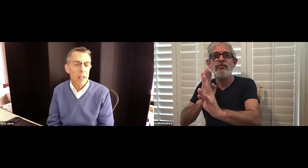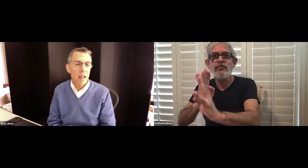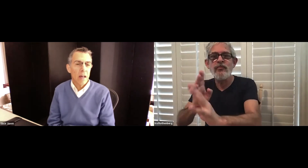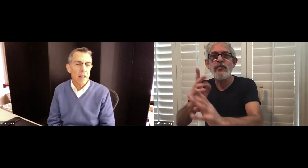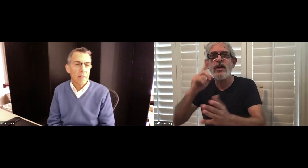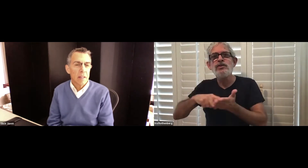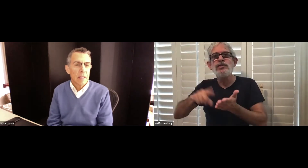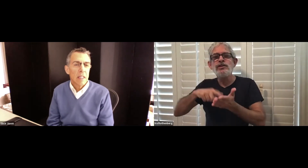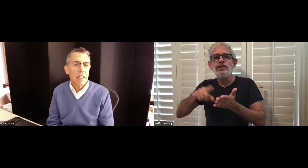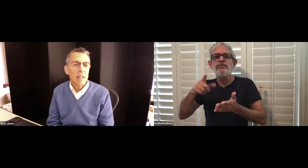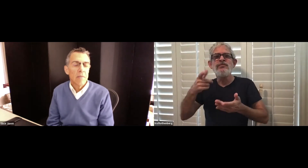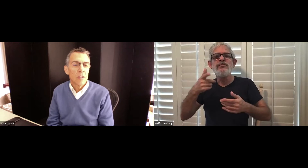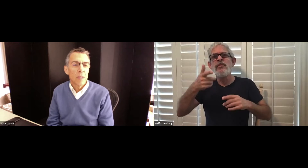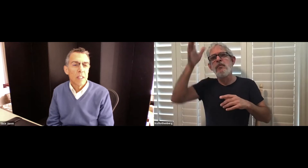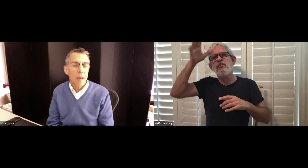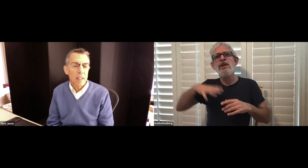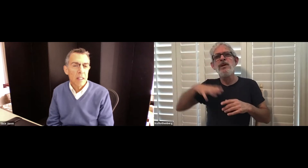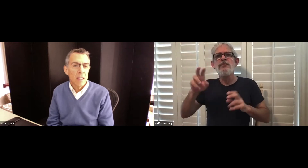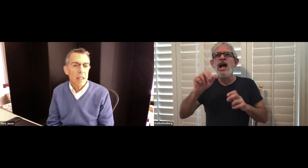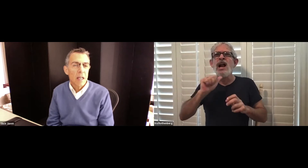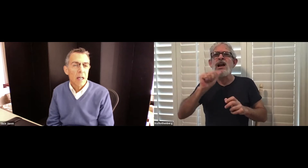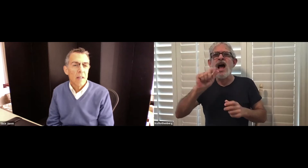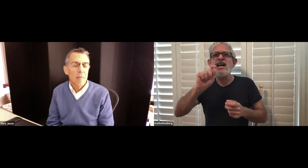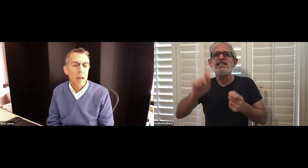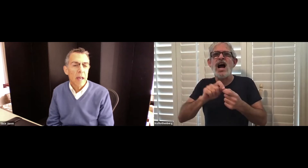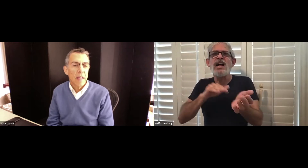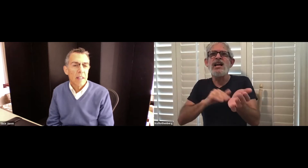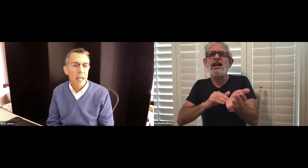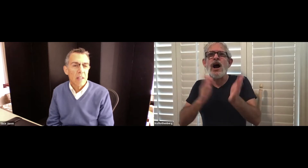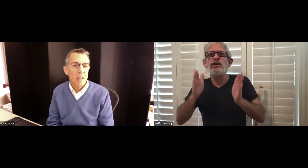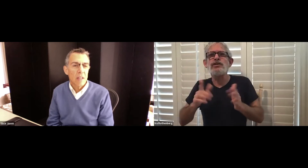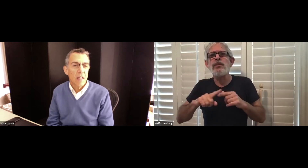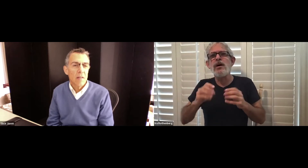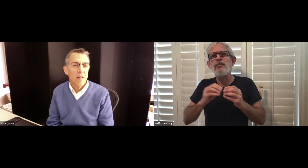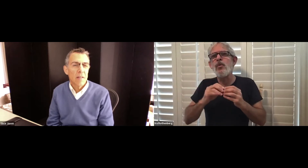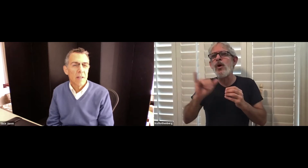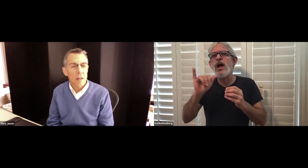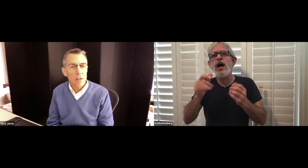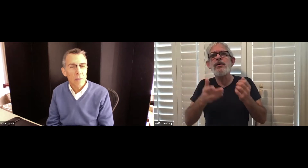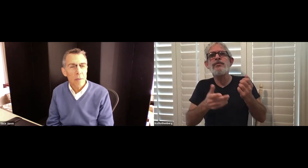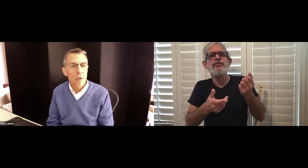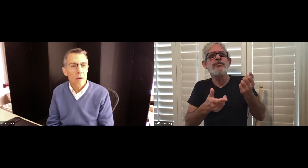line to be inspected. The man at the desk, a doctor, but more like